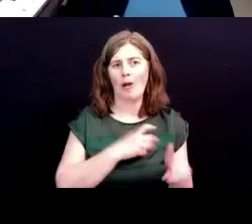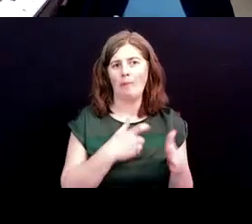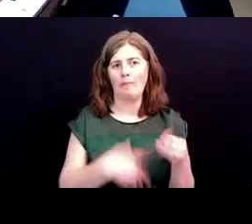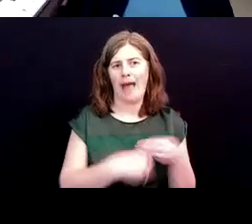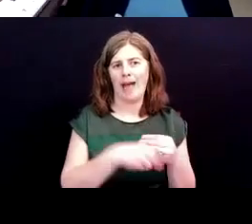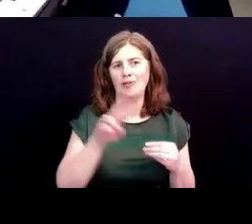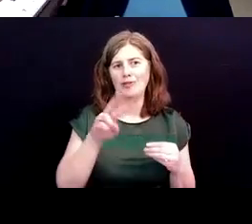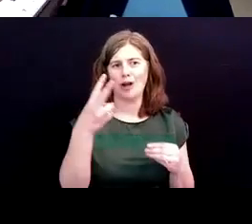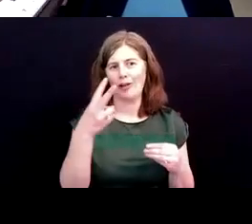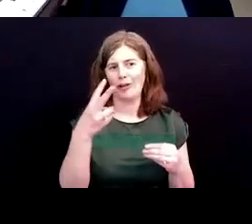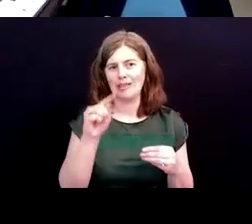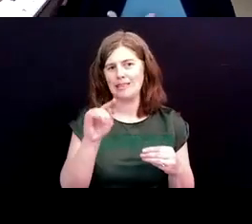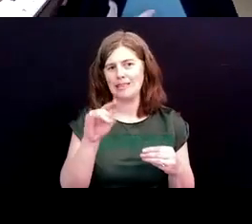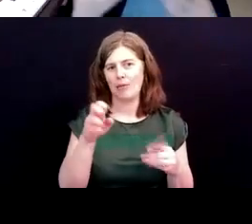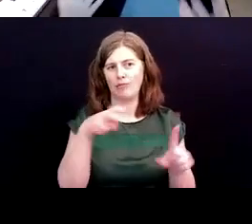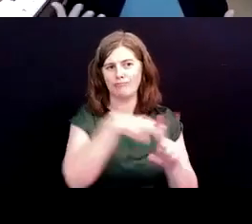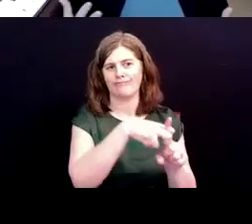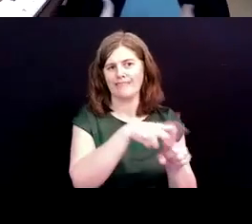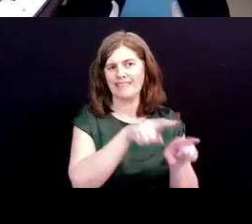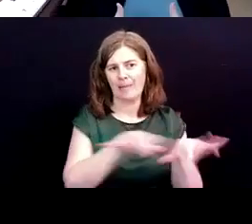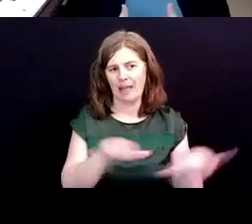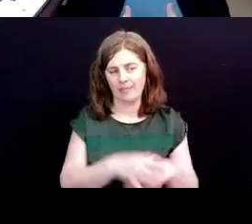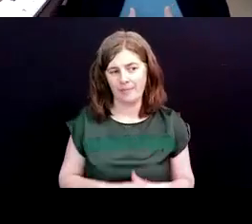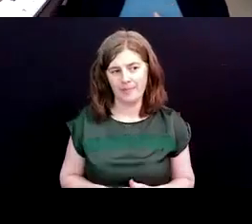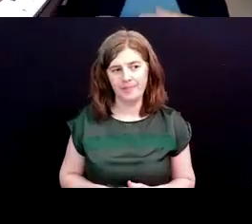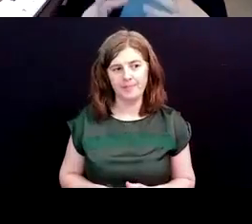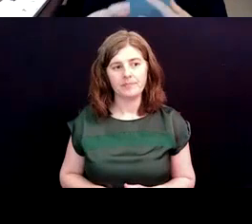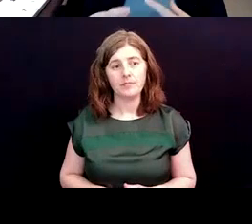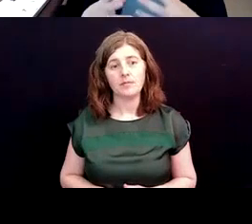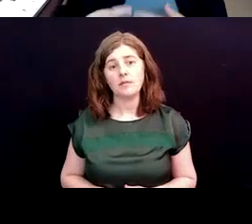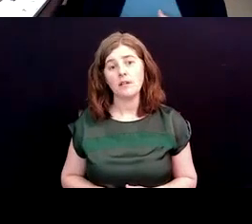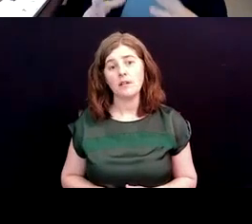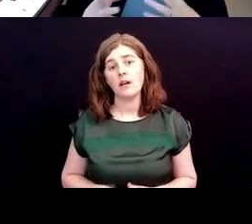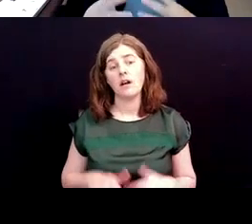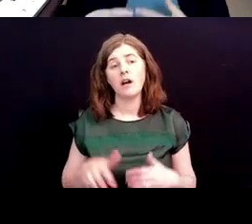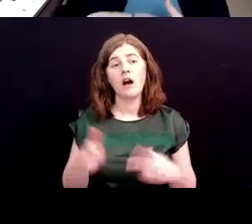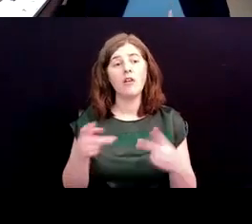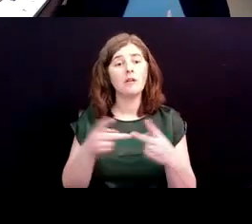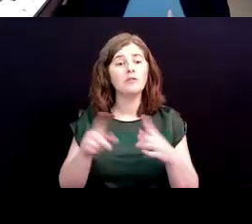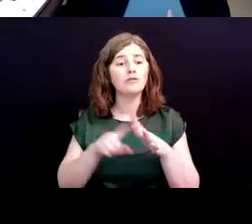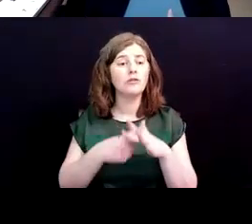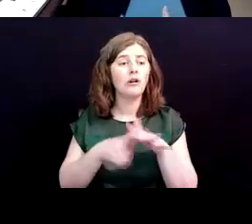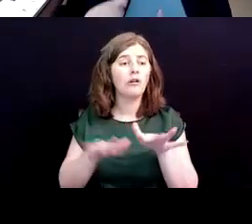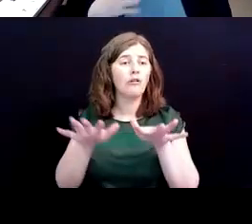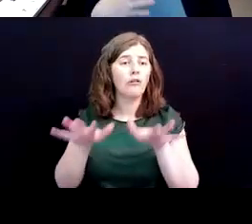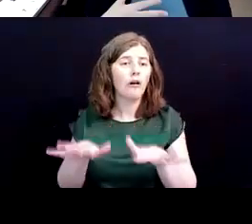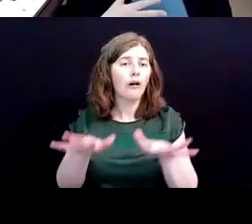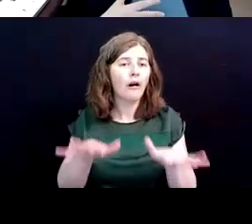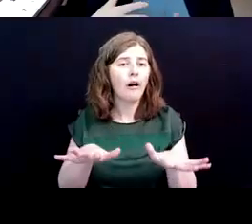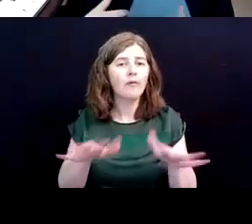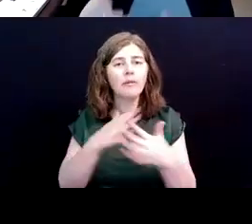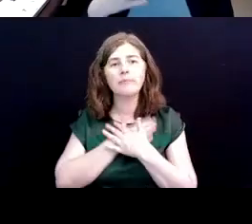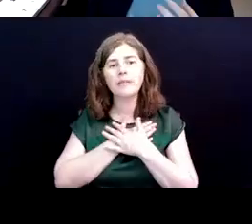does frankly the same thing. So also though, other places to start: a calm, peaceful, predictable environment. Our